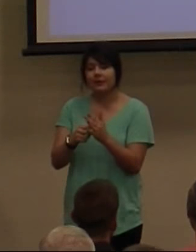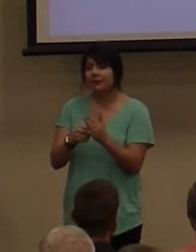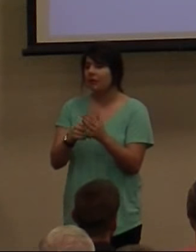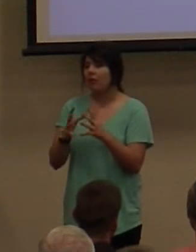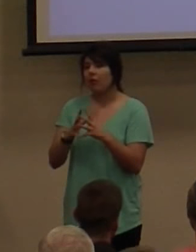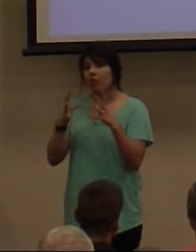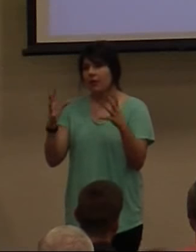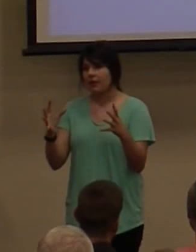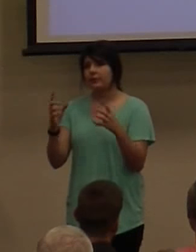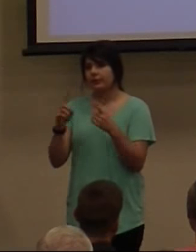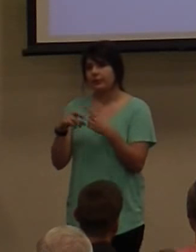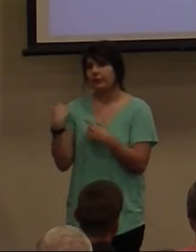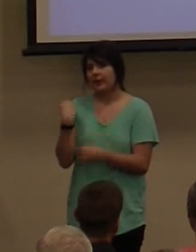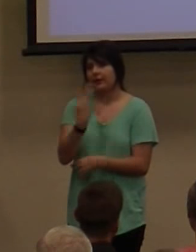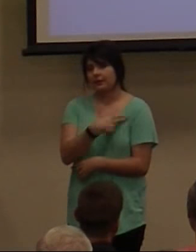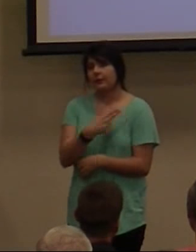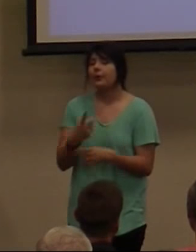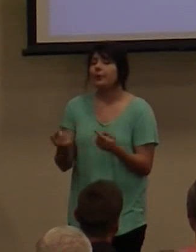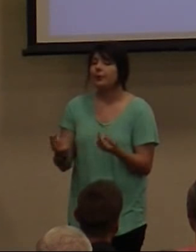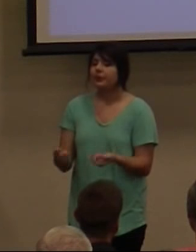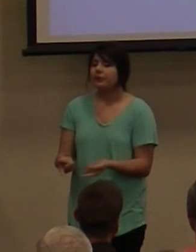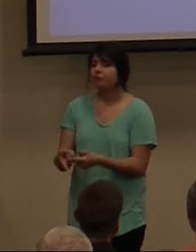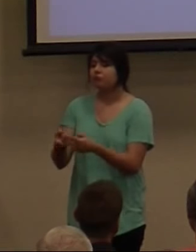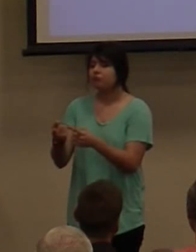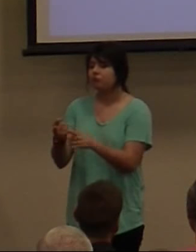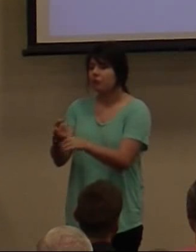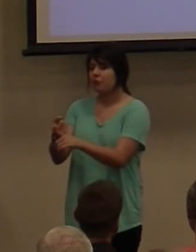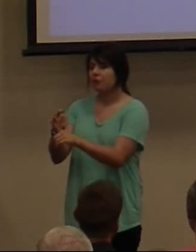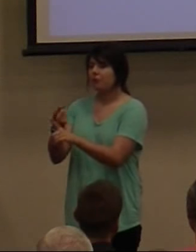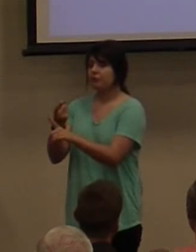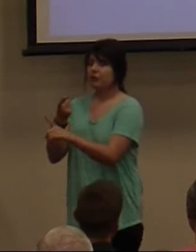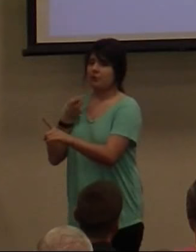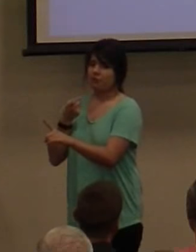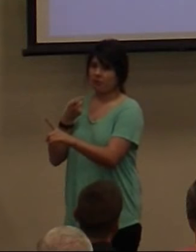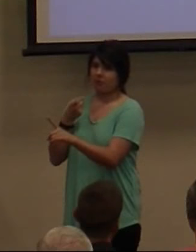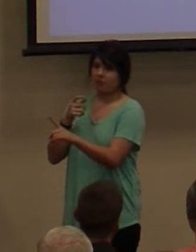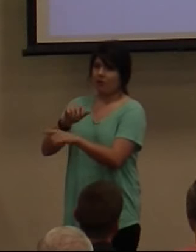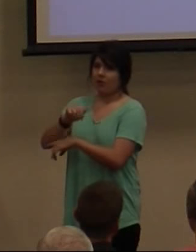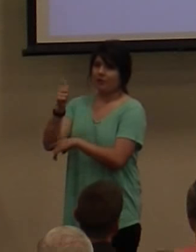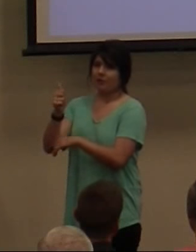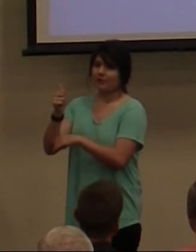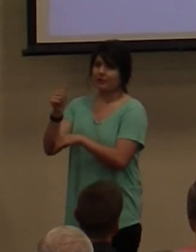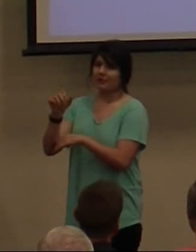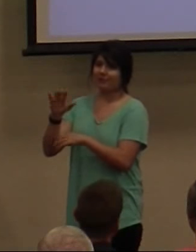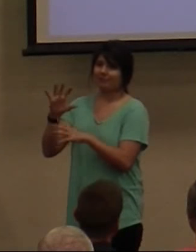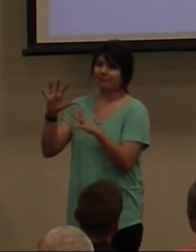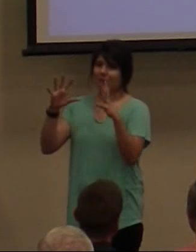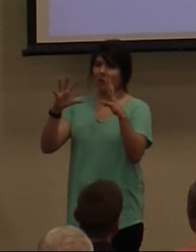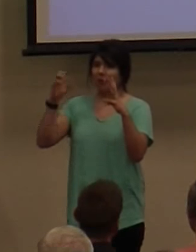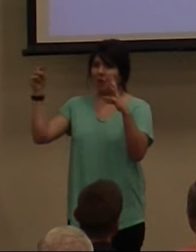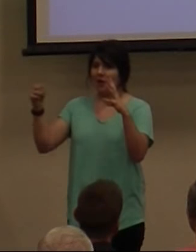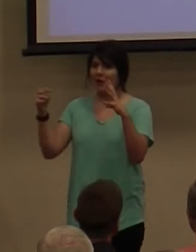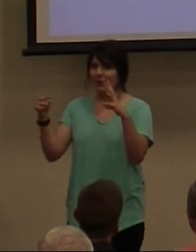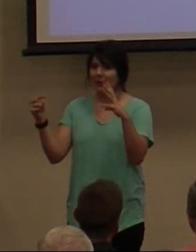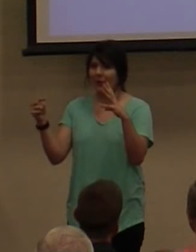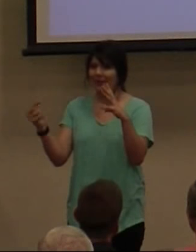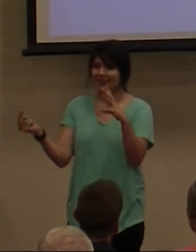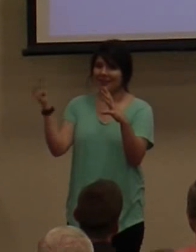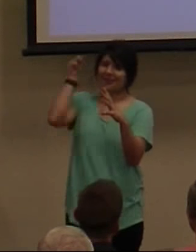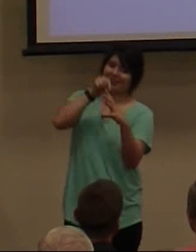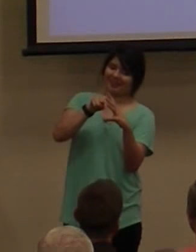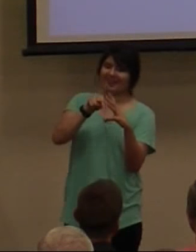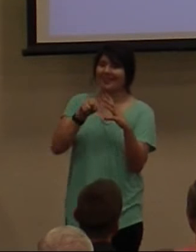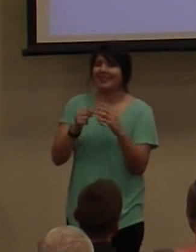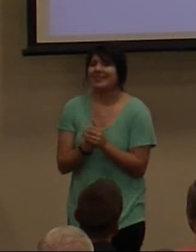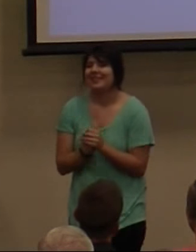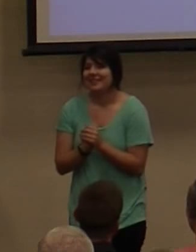us. We've come from the other side of the world, come through several time